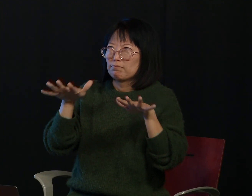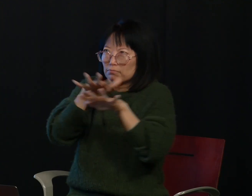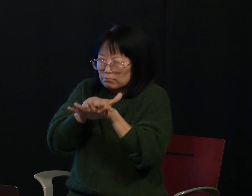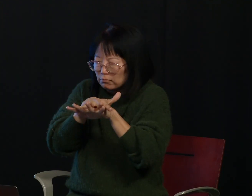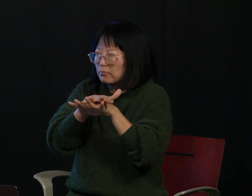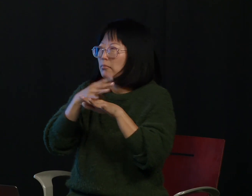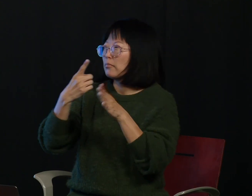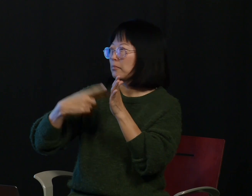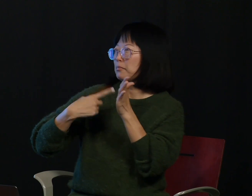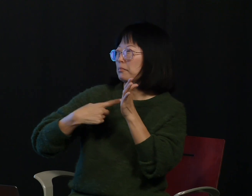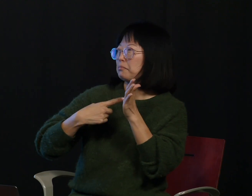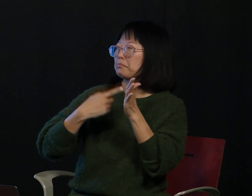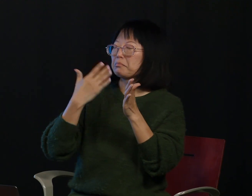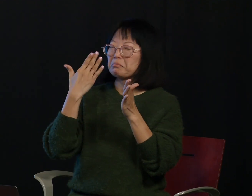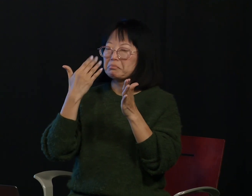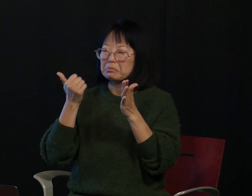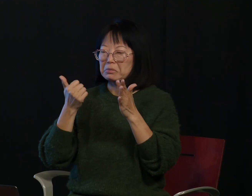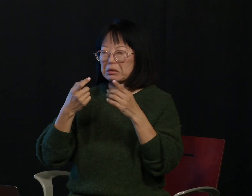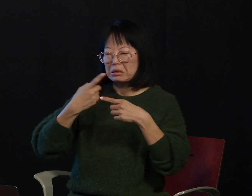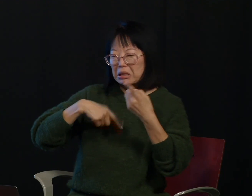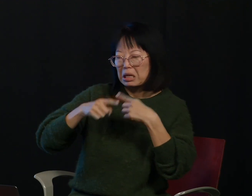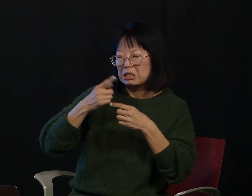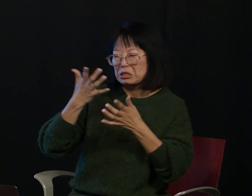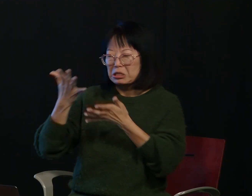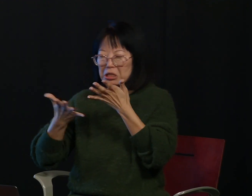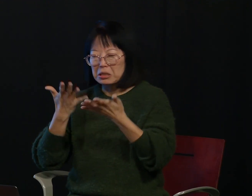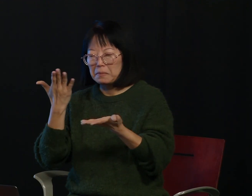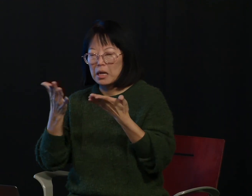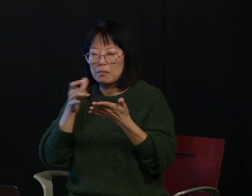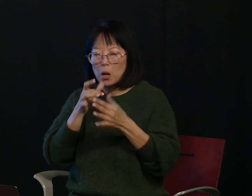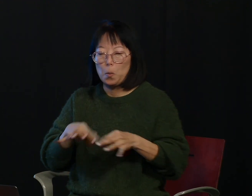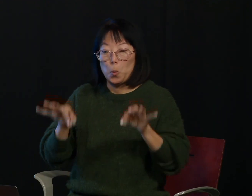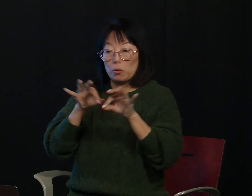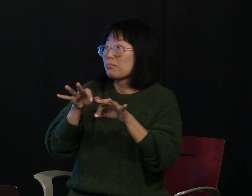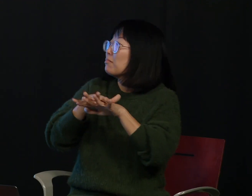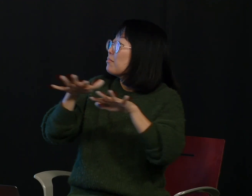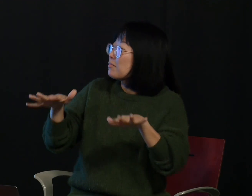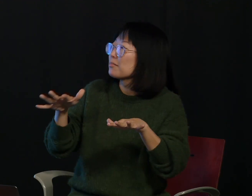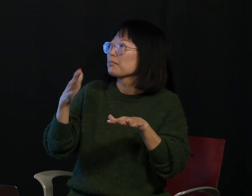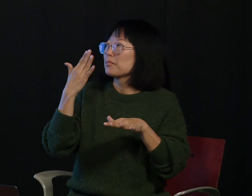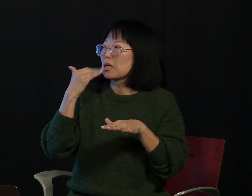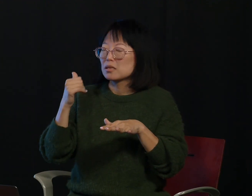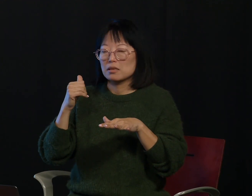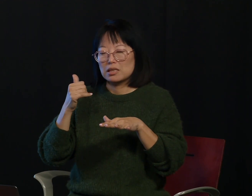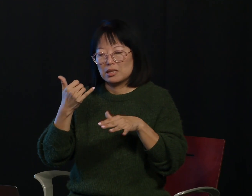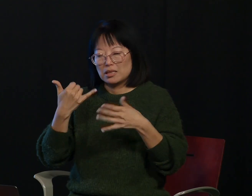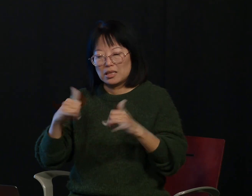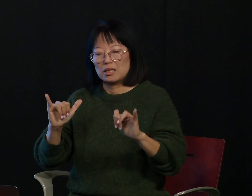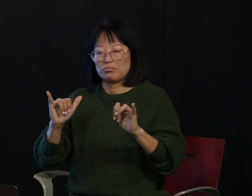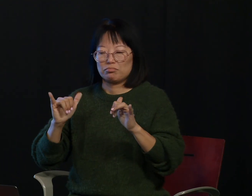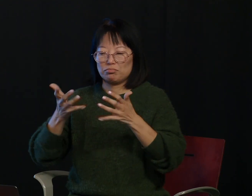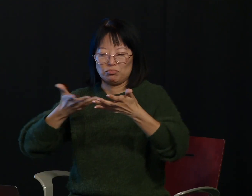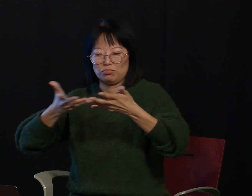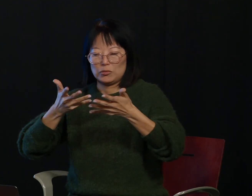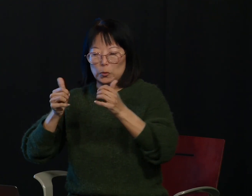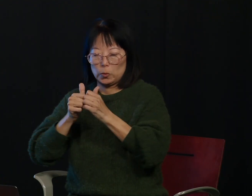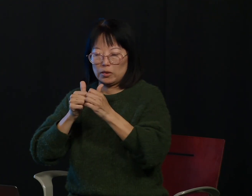can overlap them at times because signing and gesture may not necessarily have an important distinction